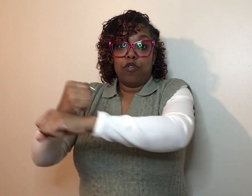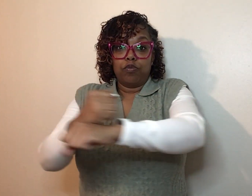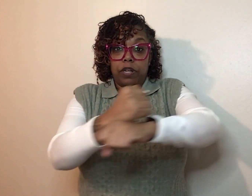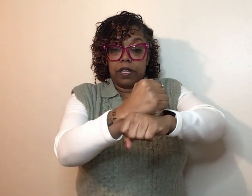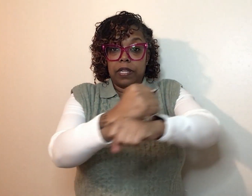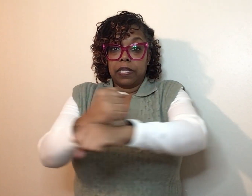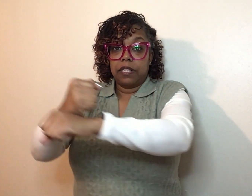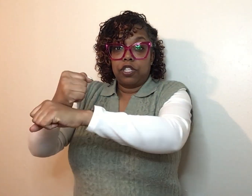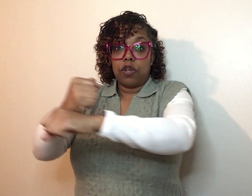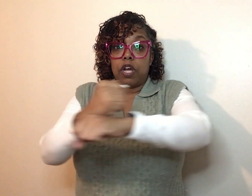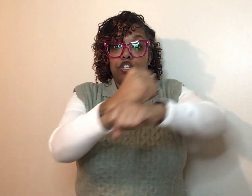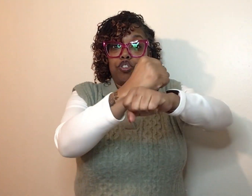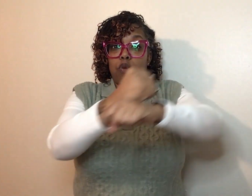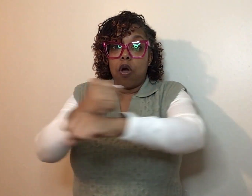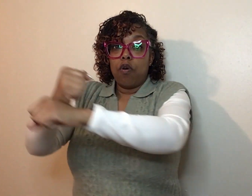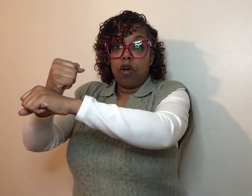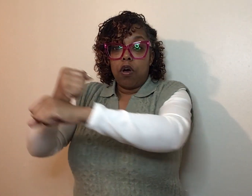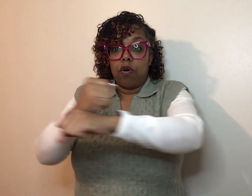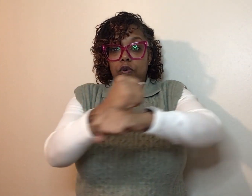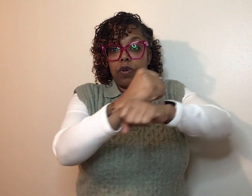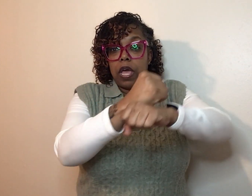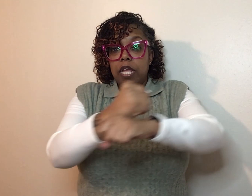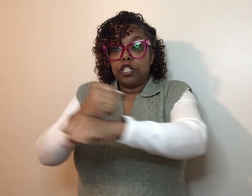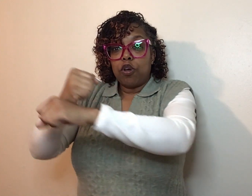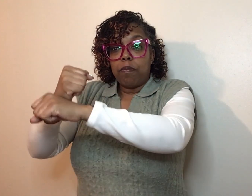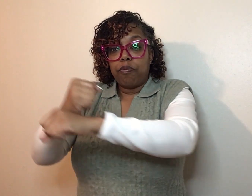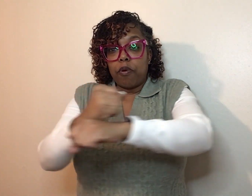bound. So a stronghold.